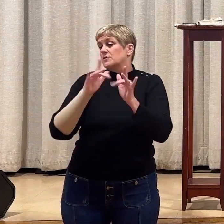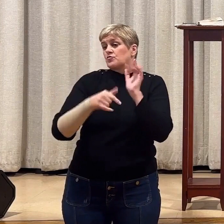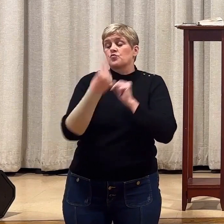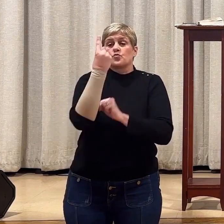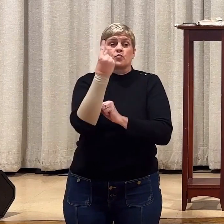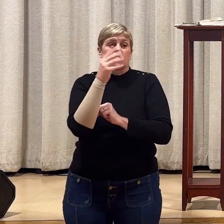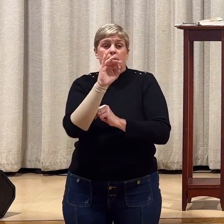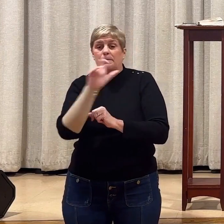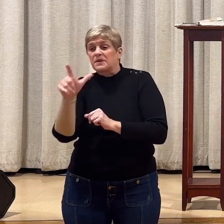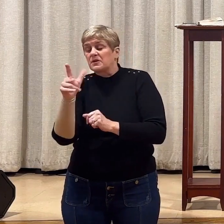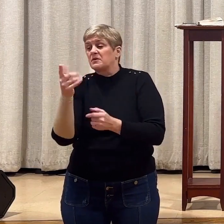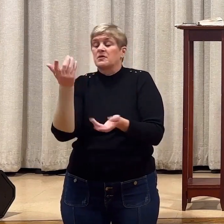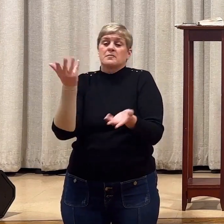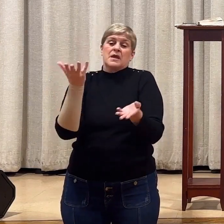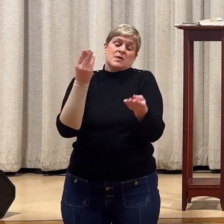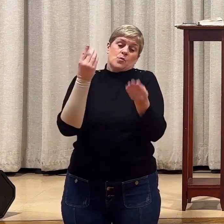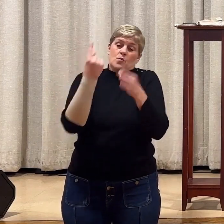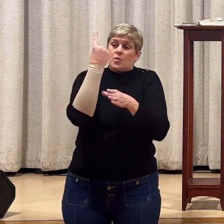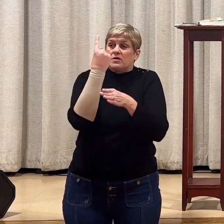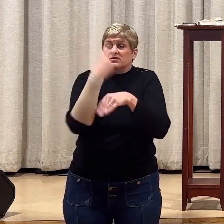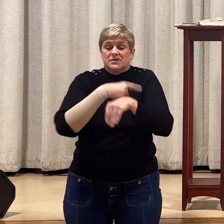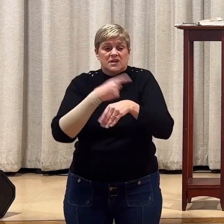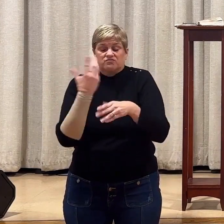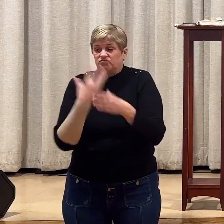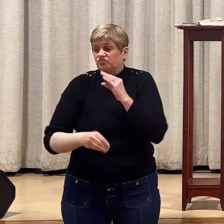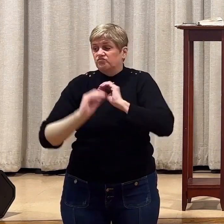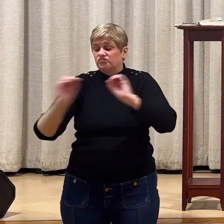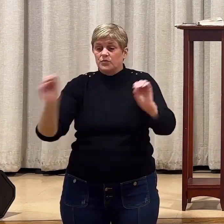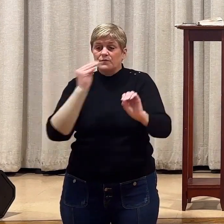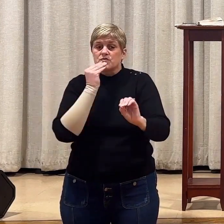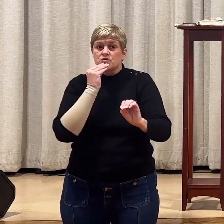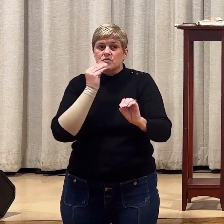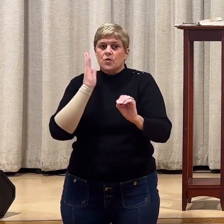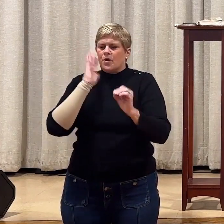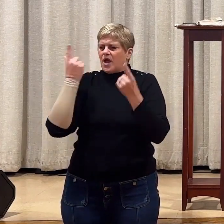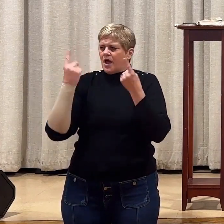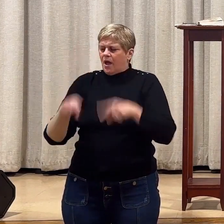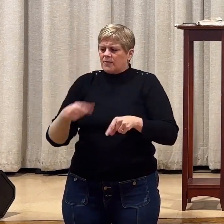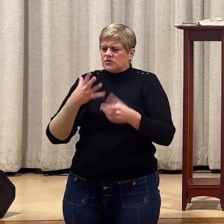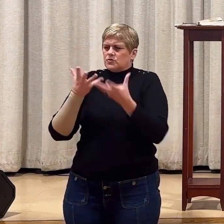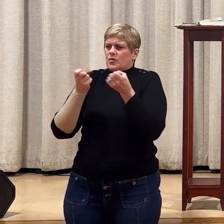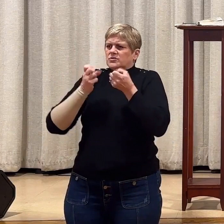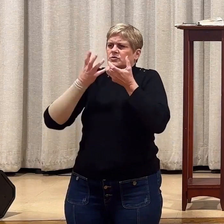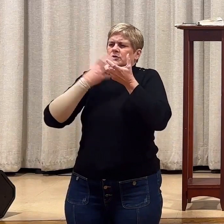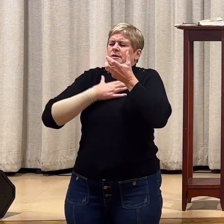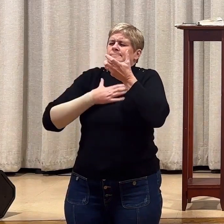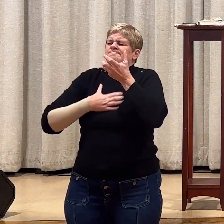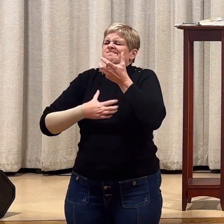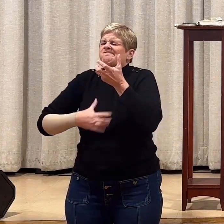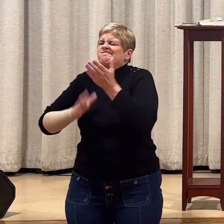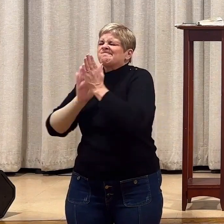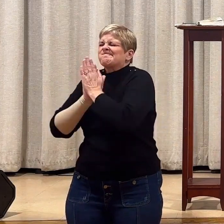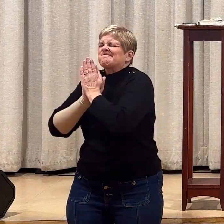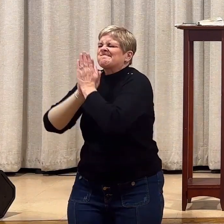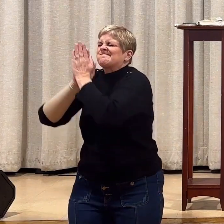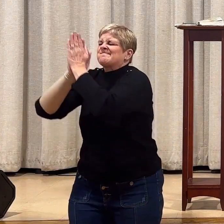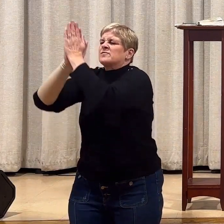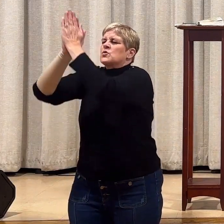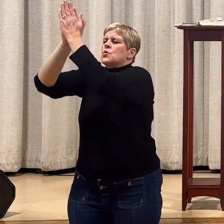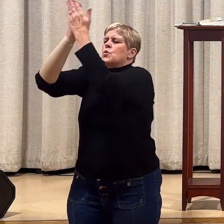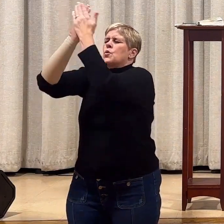I'm telling you from experience and from the word of God that it creates in you a longing for God and a